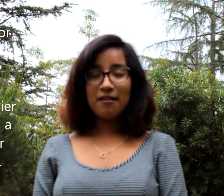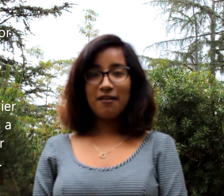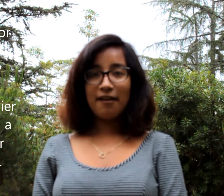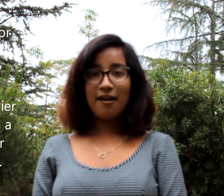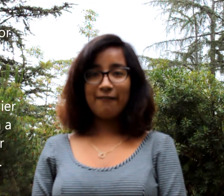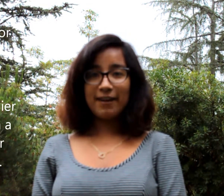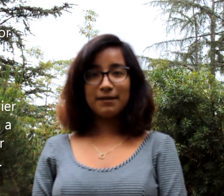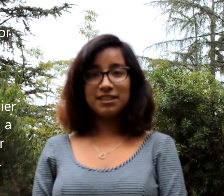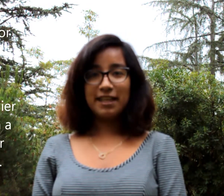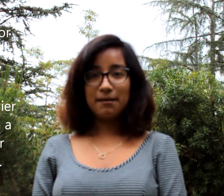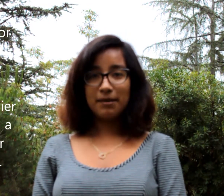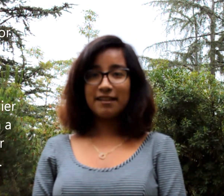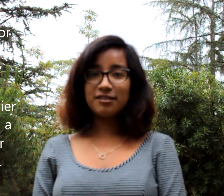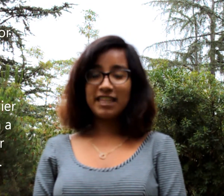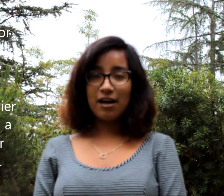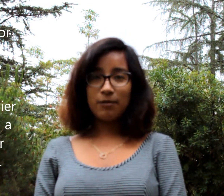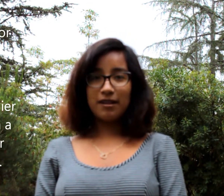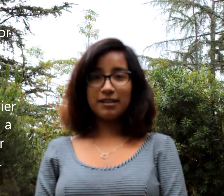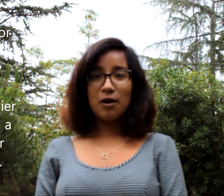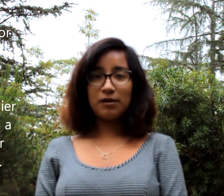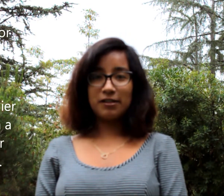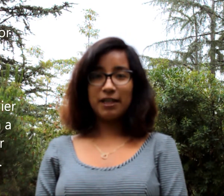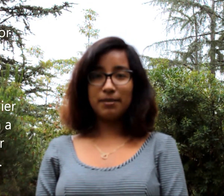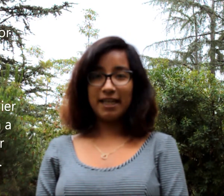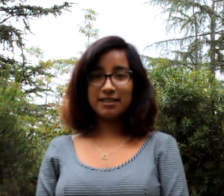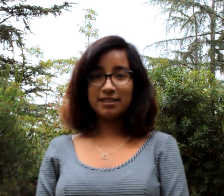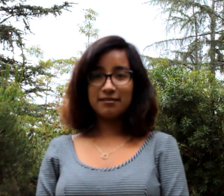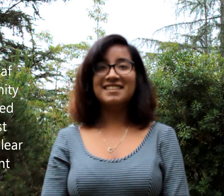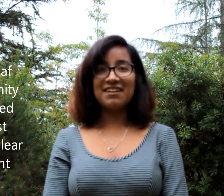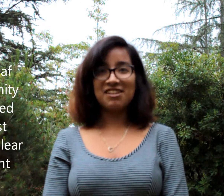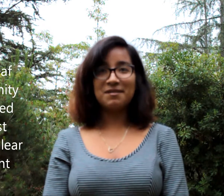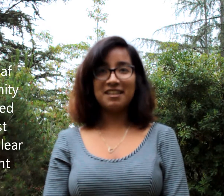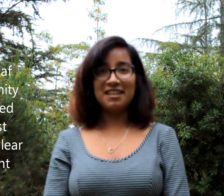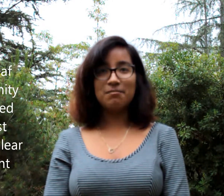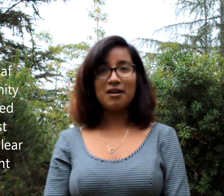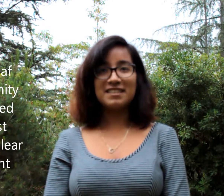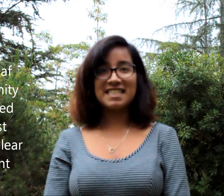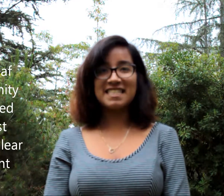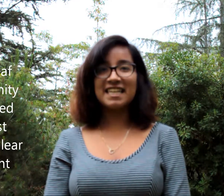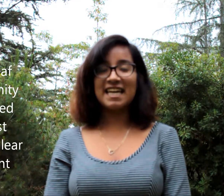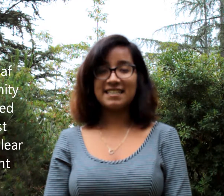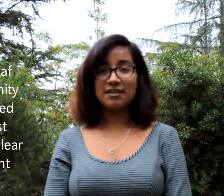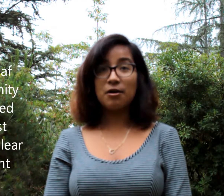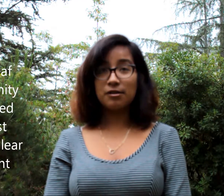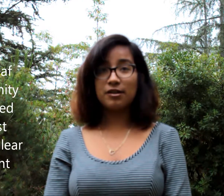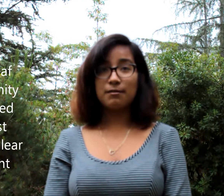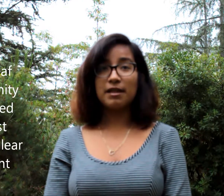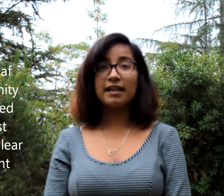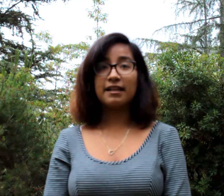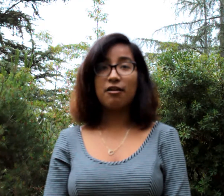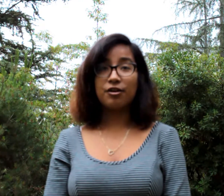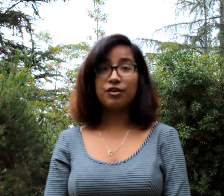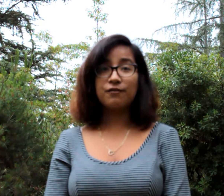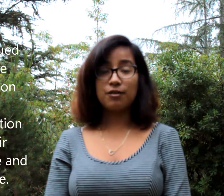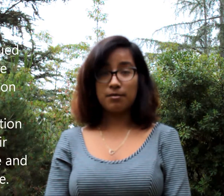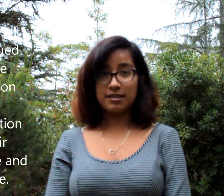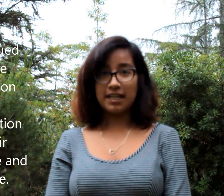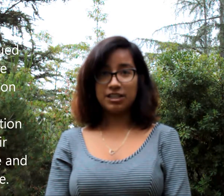or not a family should implant their child with a cochlear implant. The deaf community protested against the cochlear implant and argued for the protection